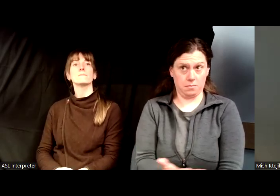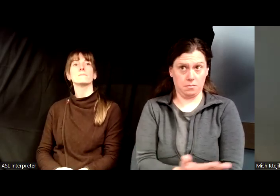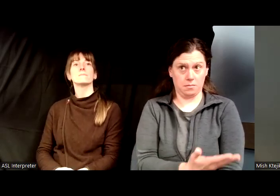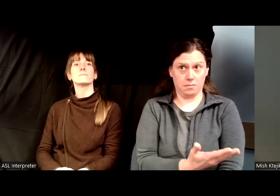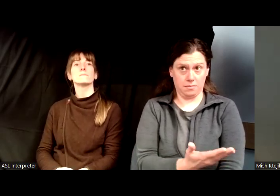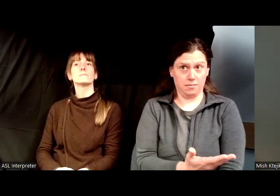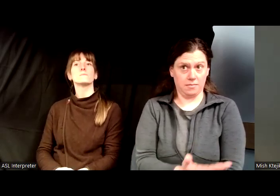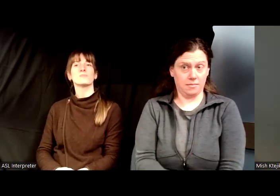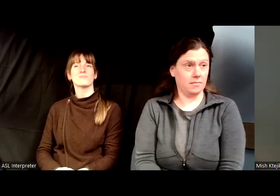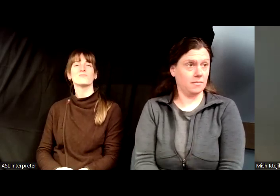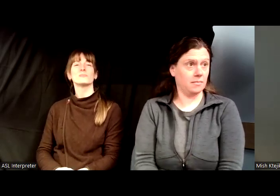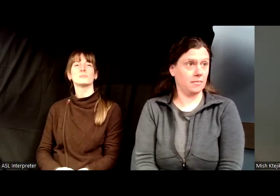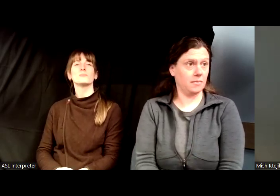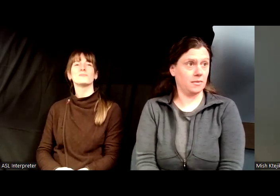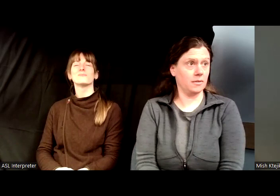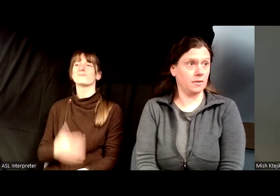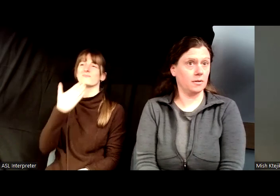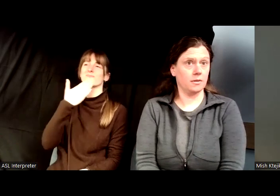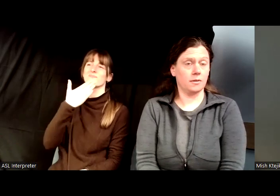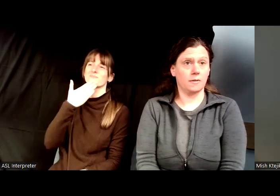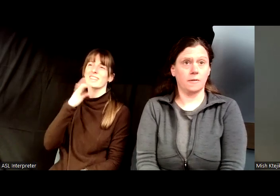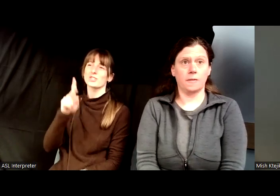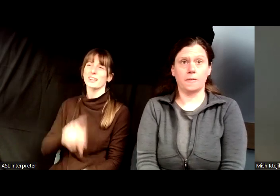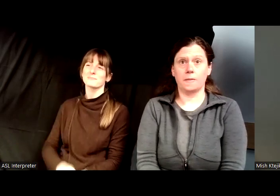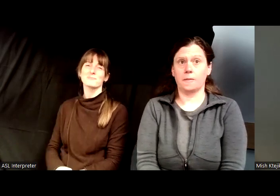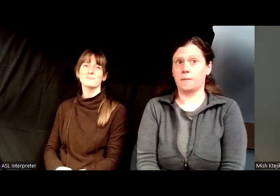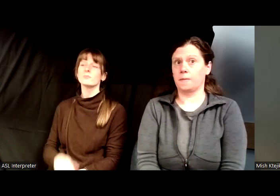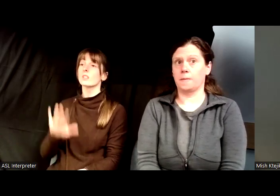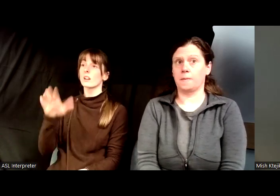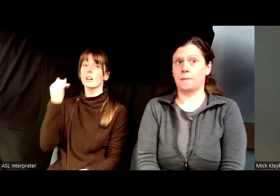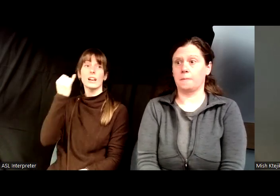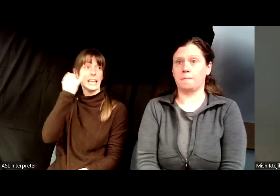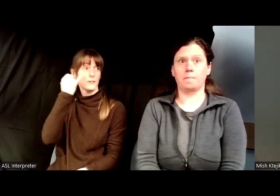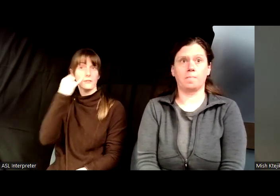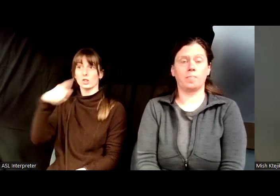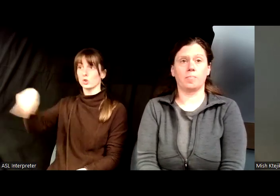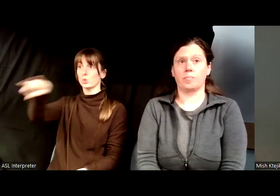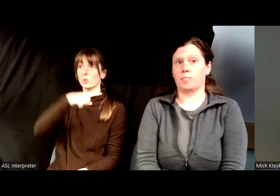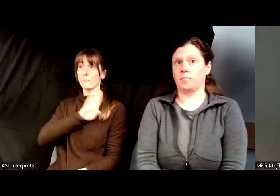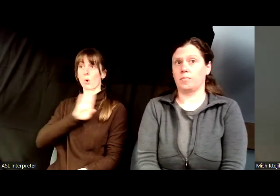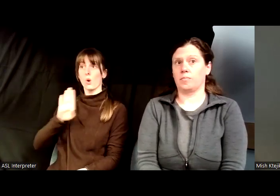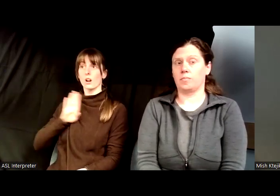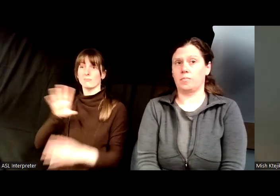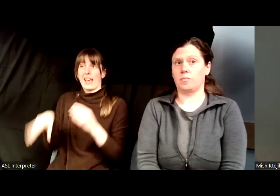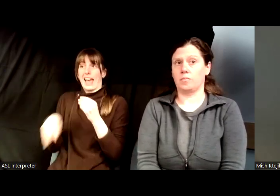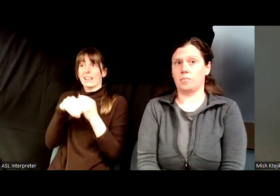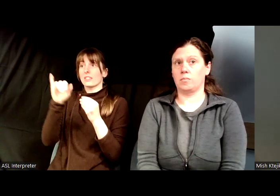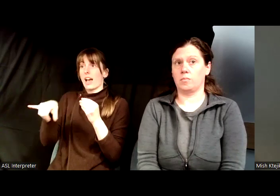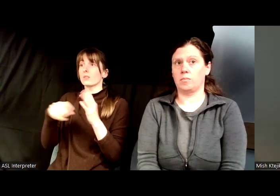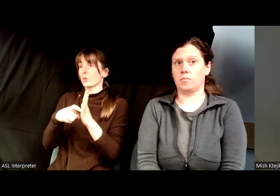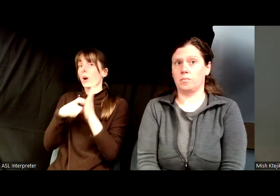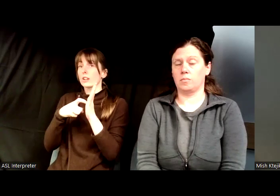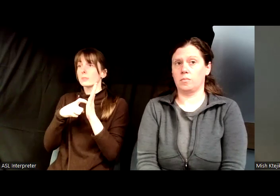This is Jack Heather. Thanks, Jack. So if the board makes that as a requirement for renewal of